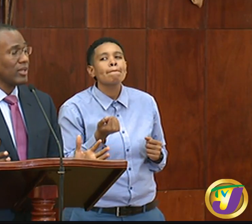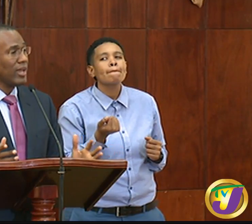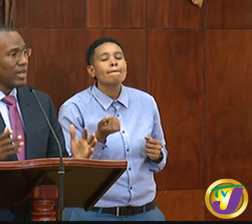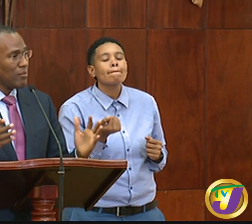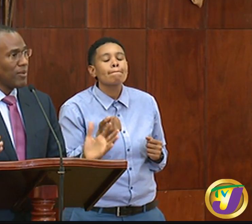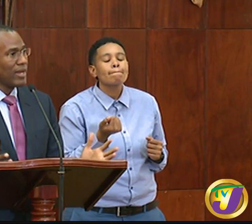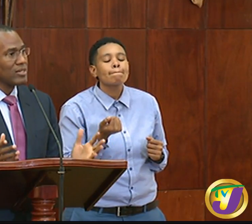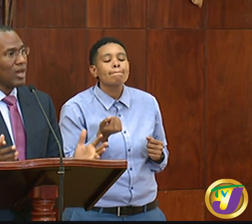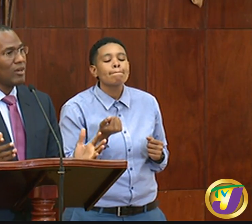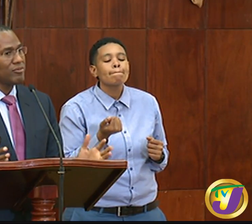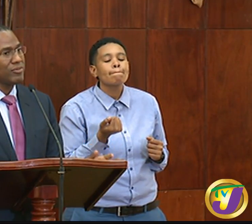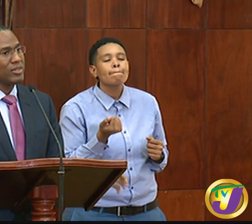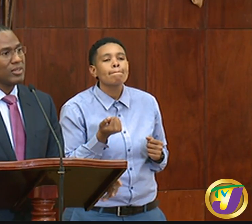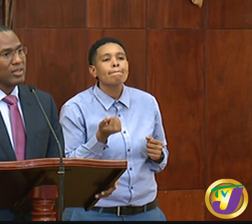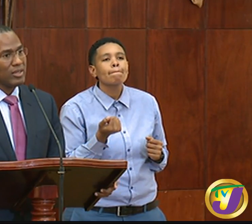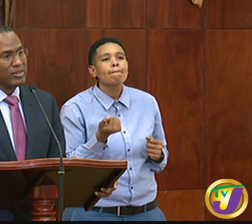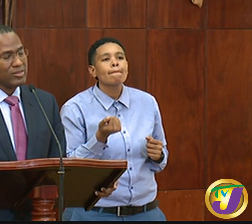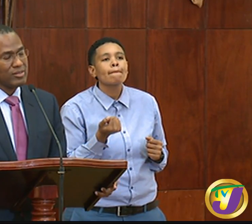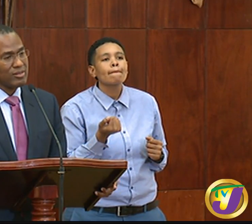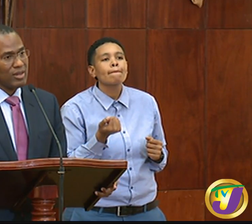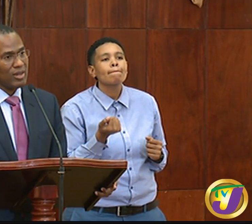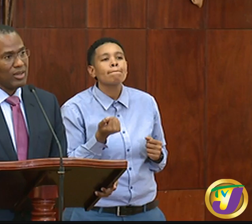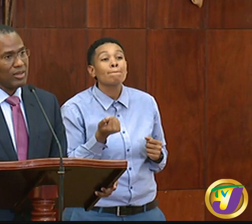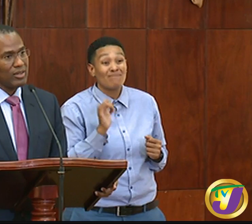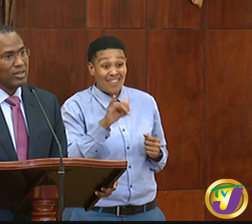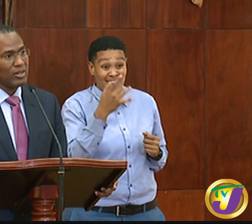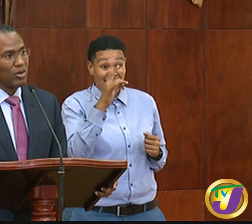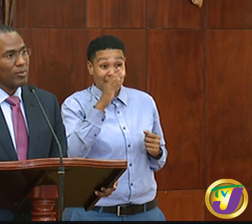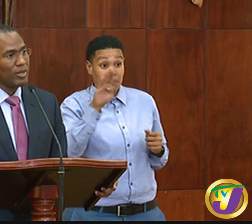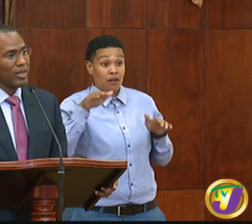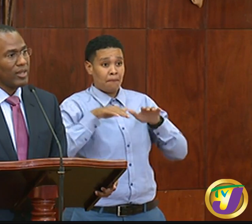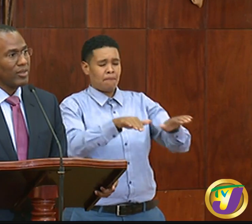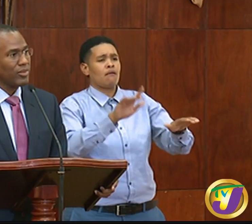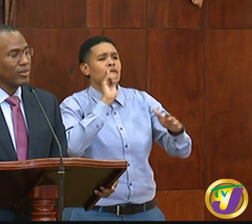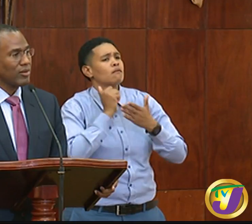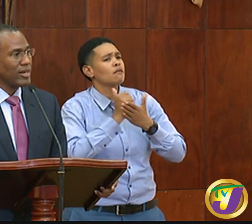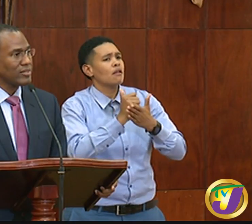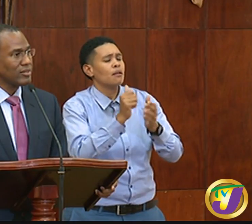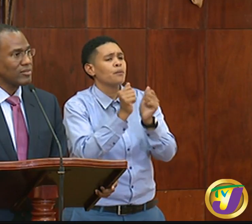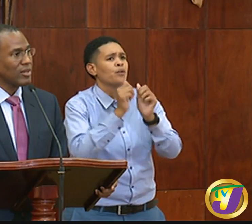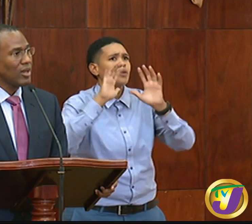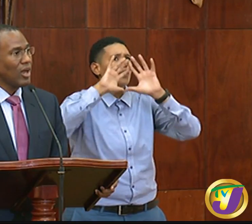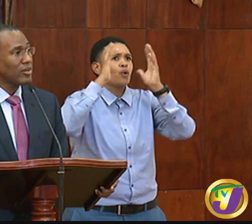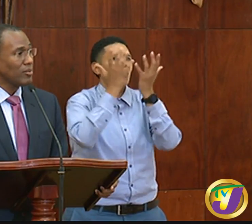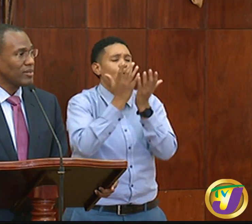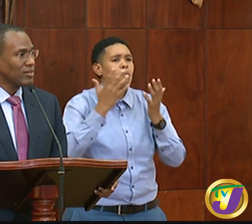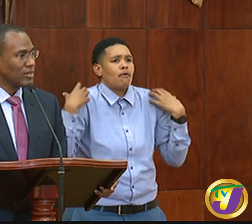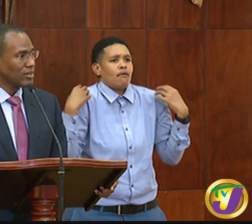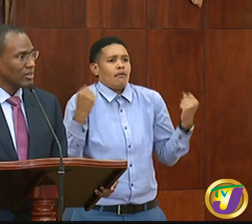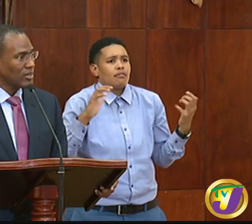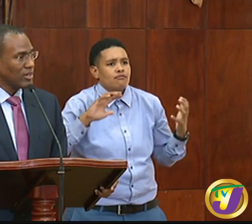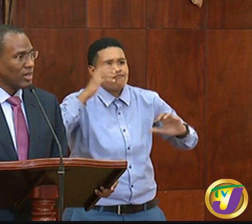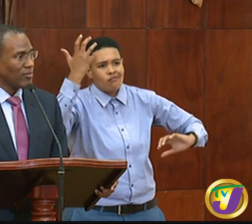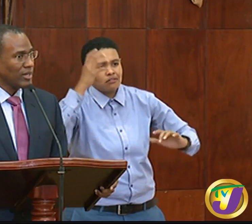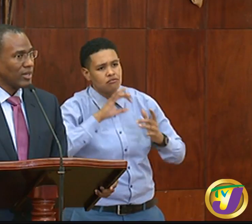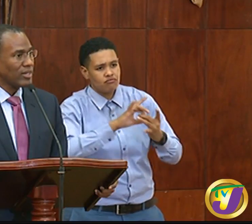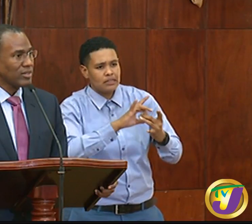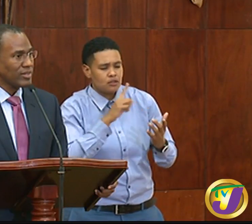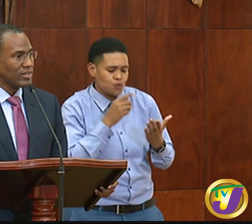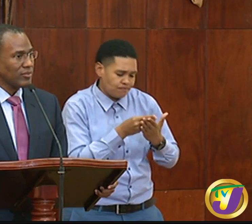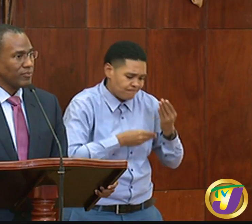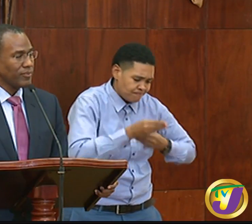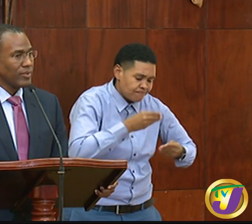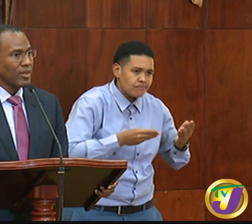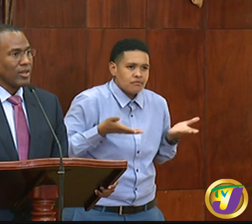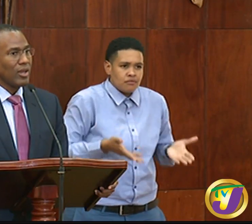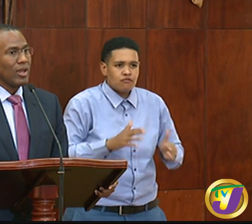the impact of this global health crisis on domestic economic